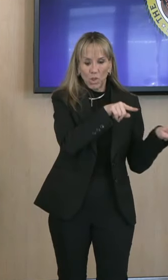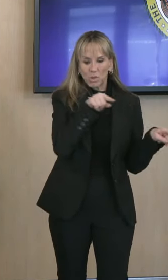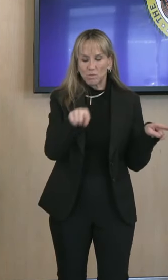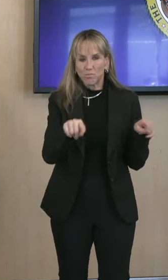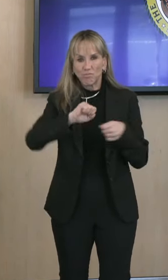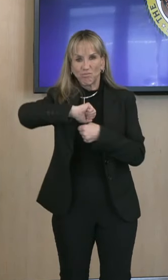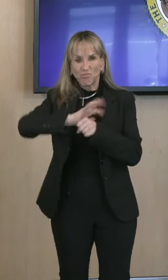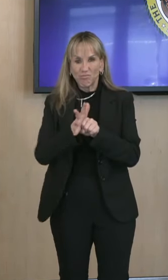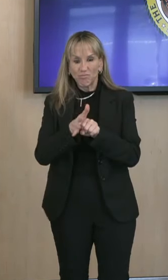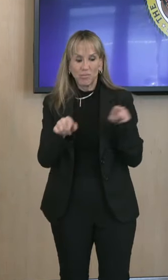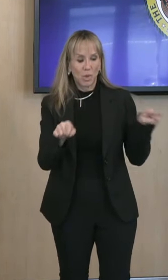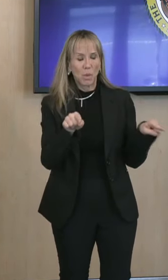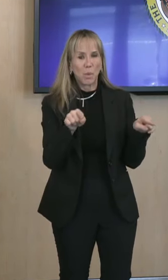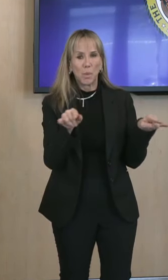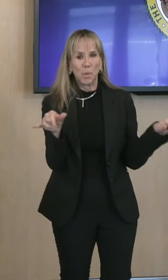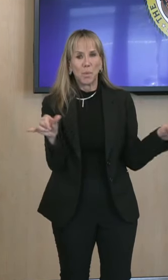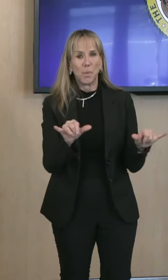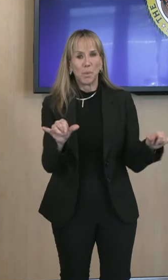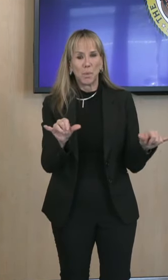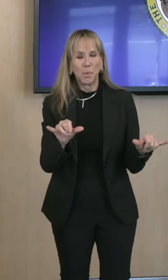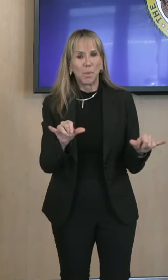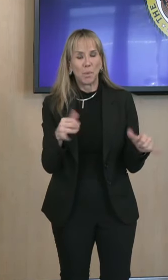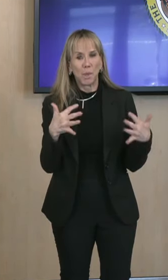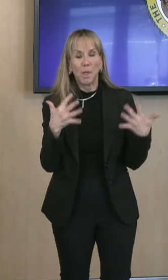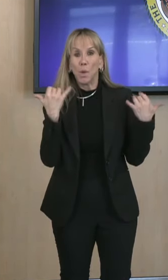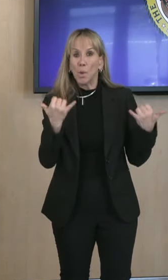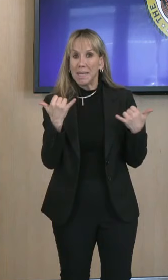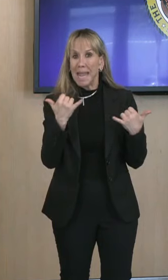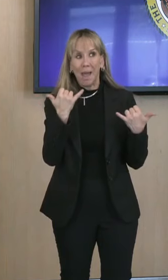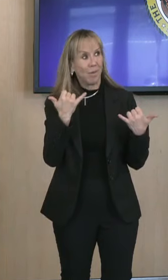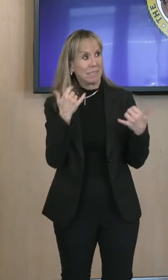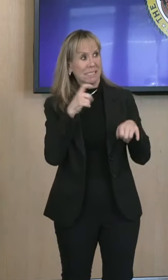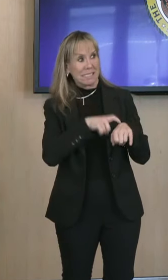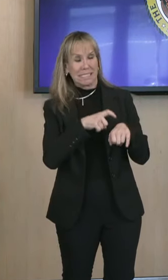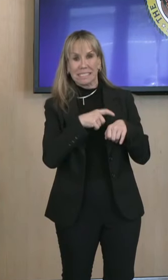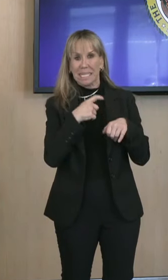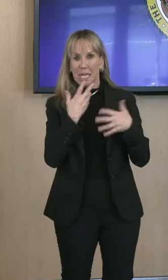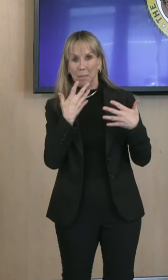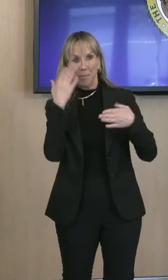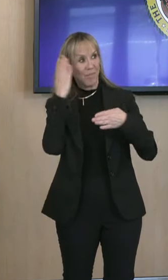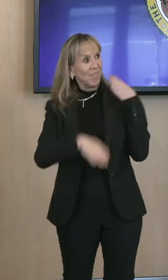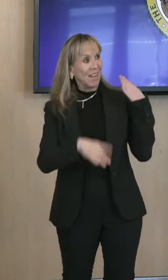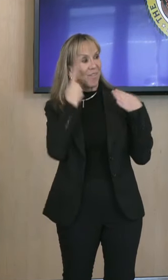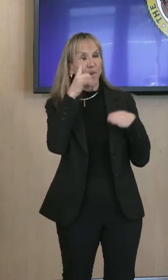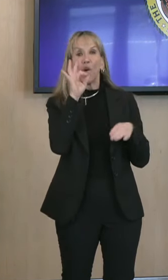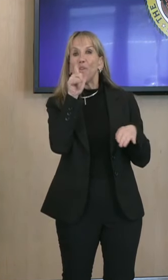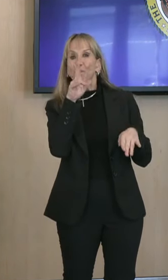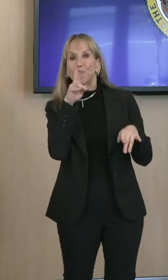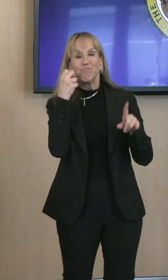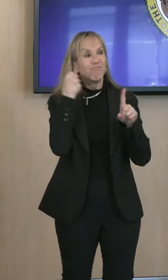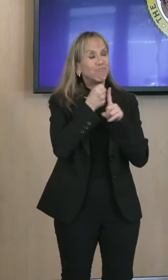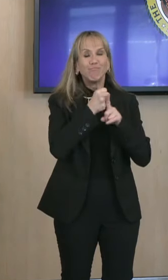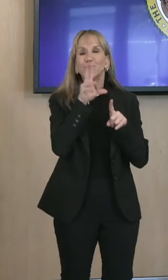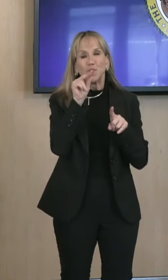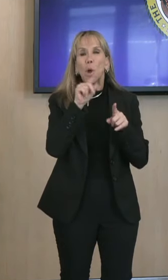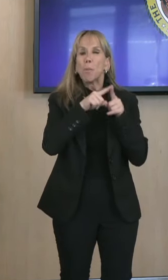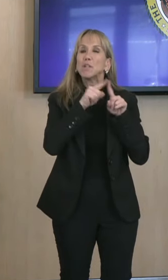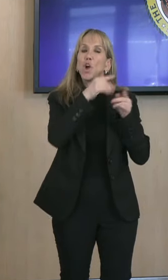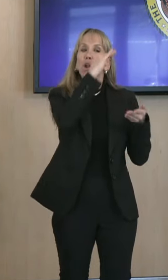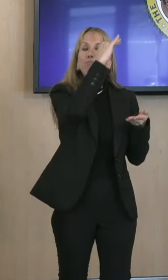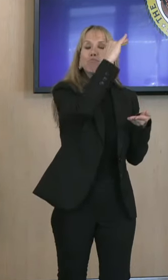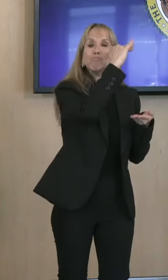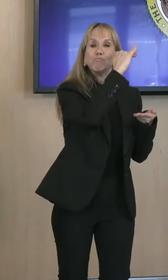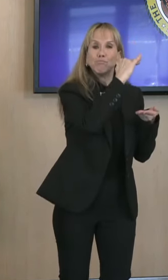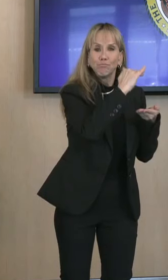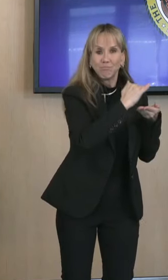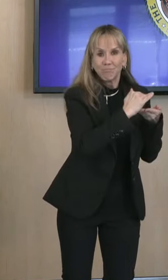And so we are at a point now where the influenza season by no means is it over, but it is dissipating. But